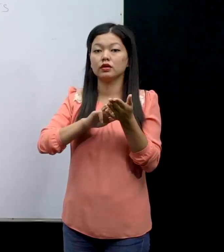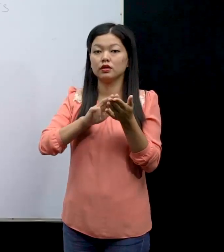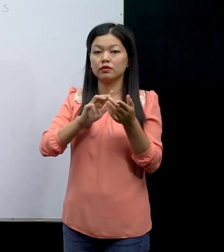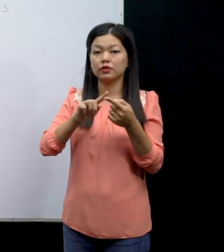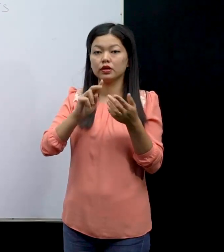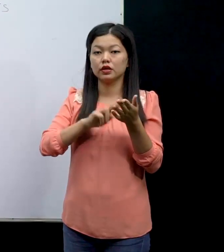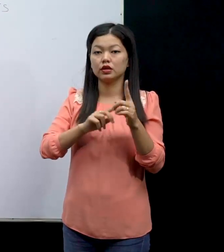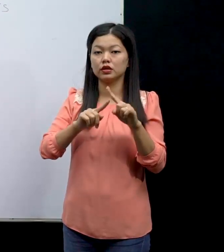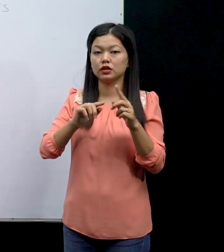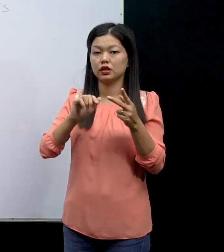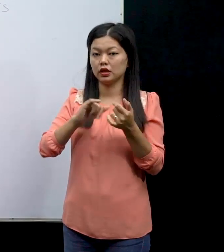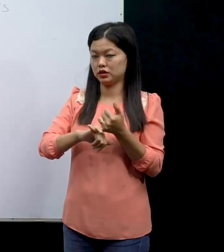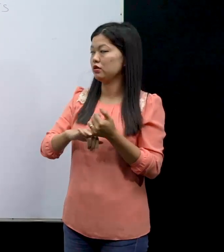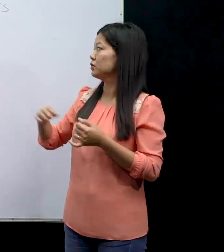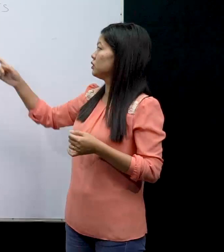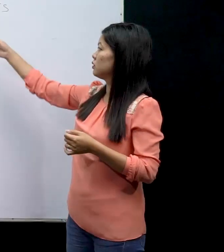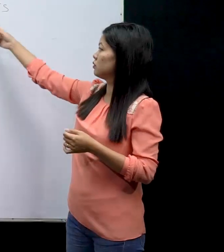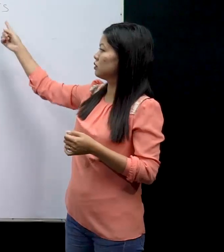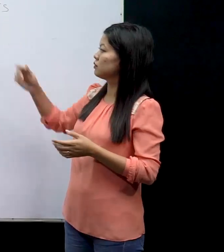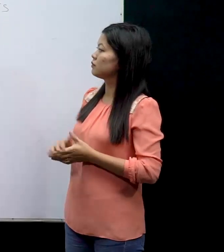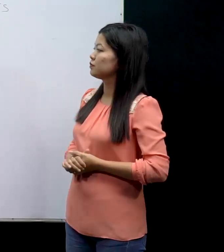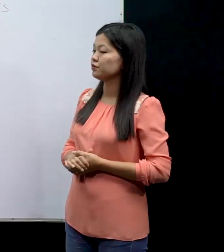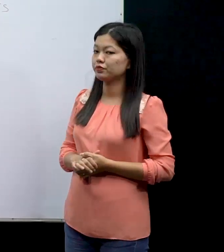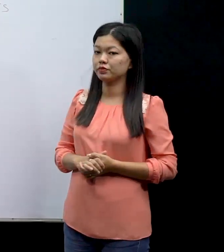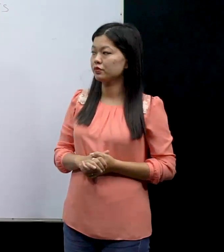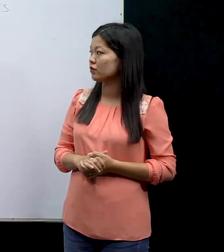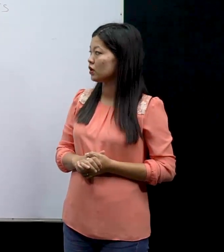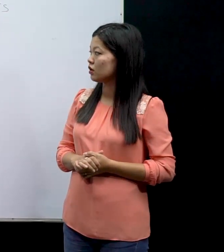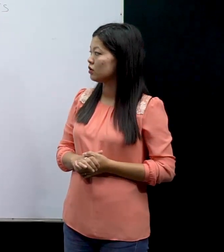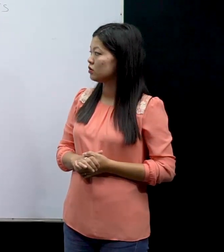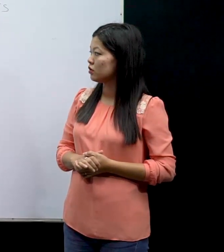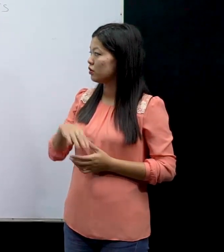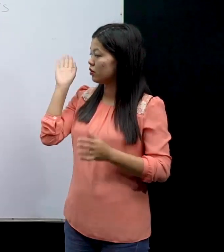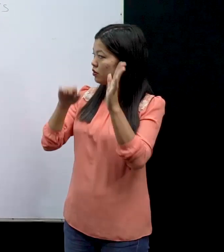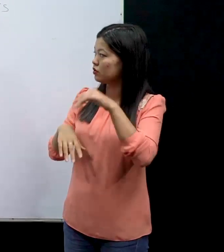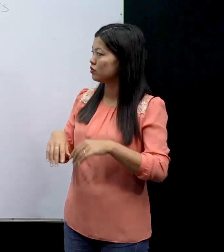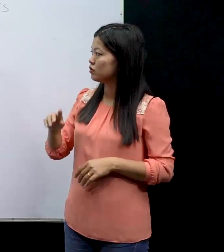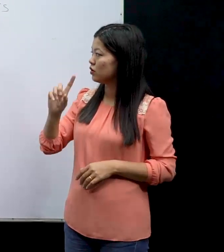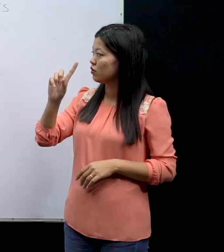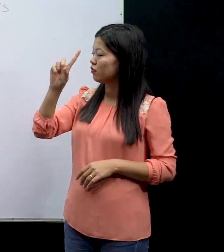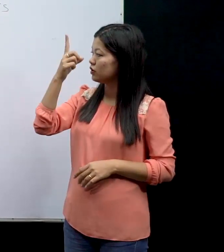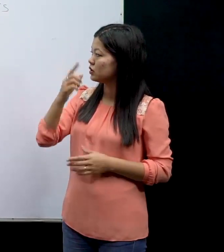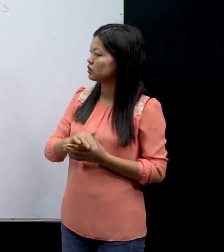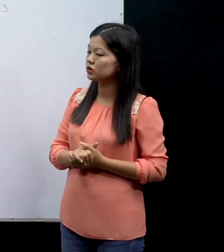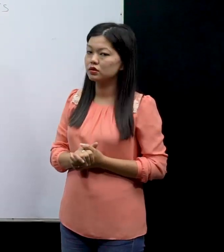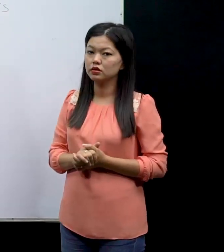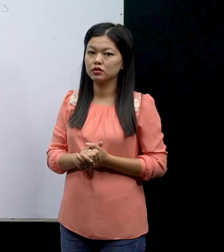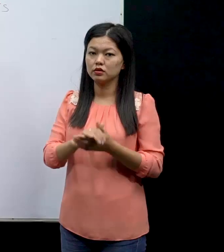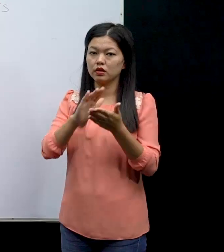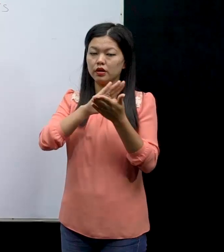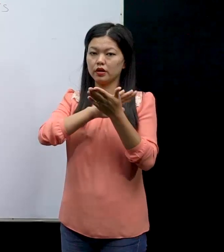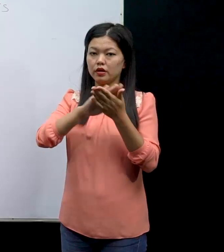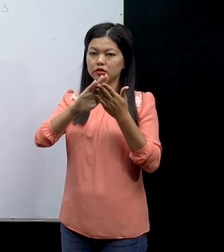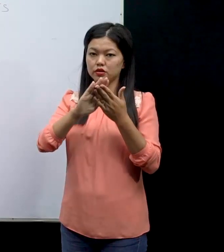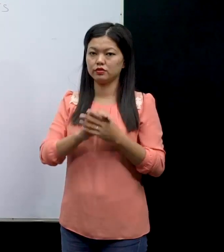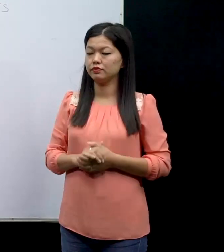to calculate the molecular mass, clear? So the first one, we'll start with hydrogen. Okay, hydrogen.